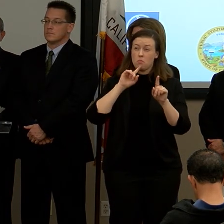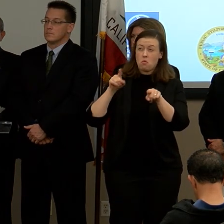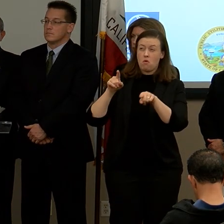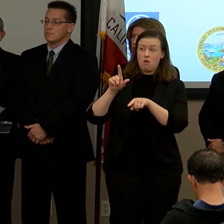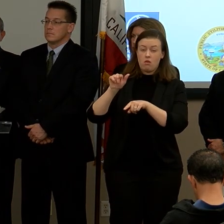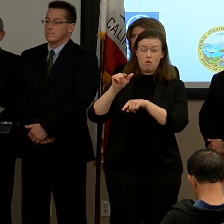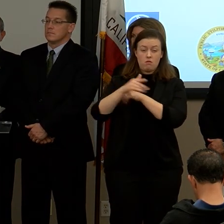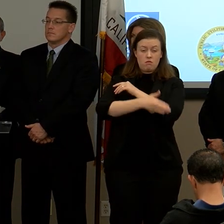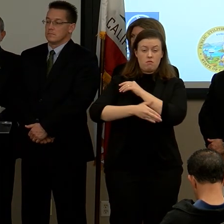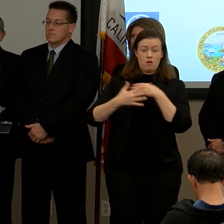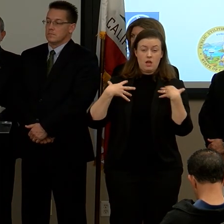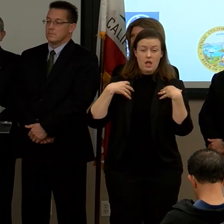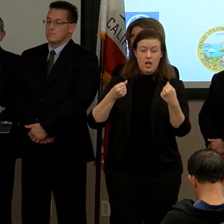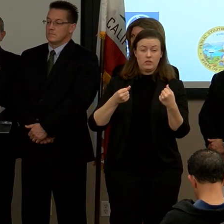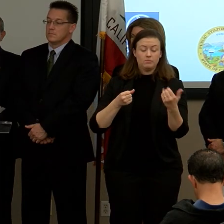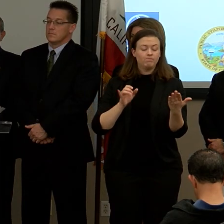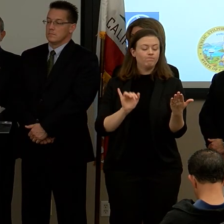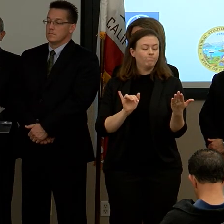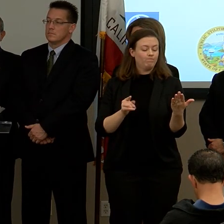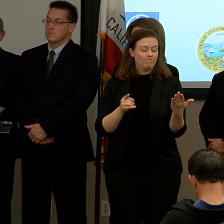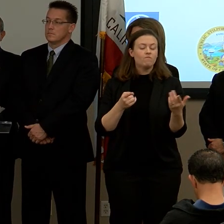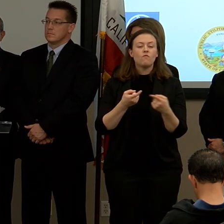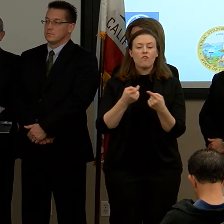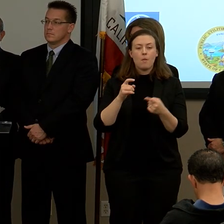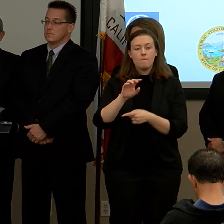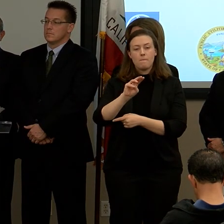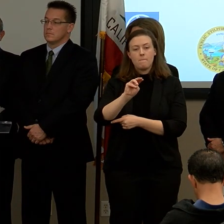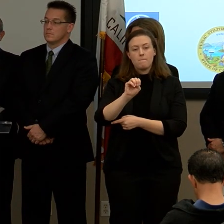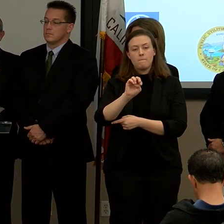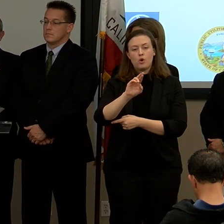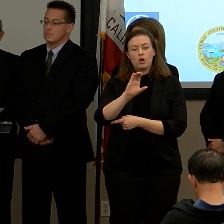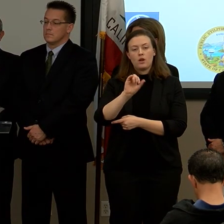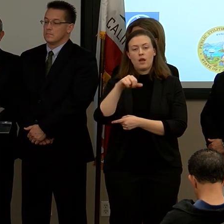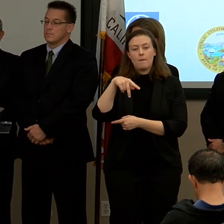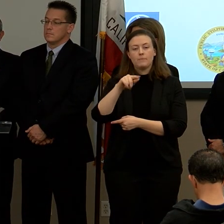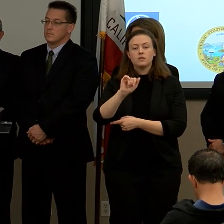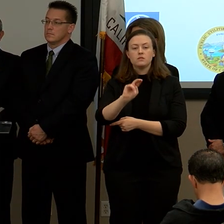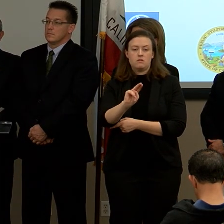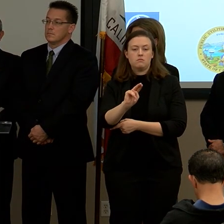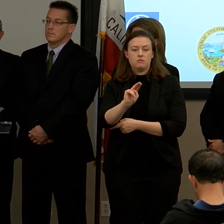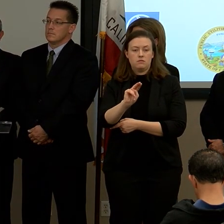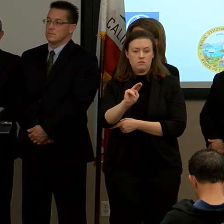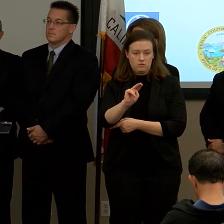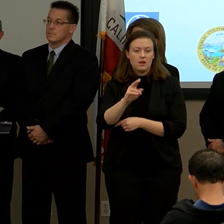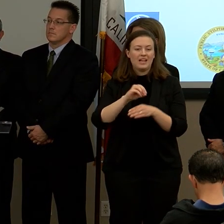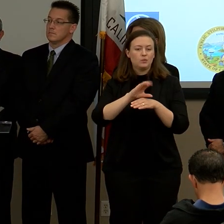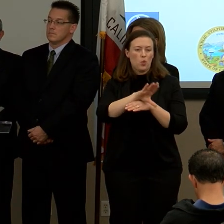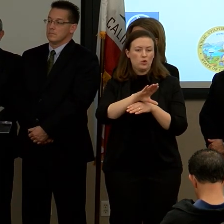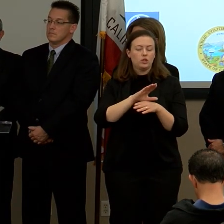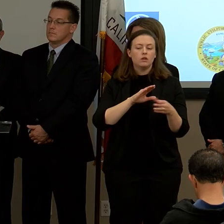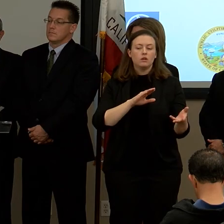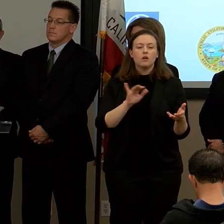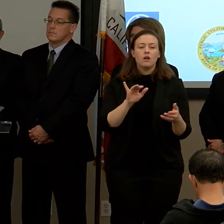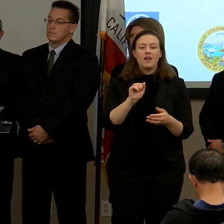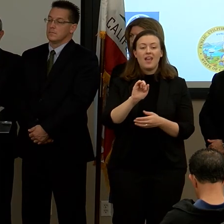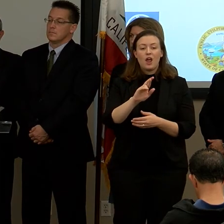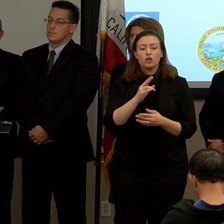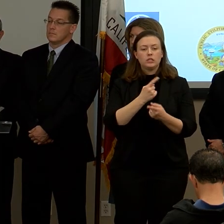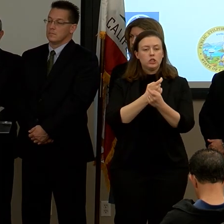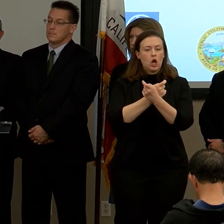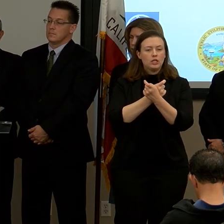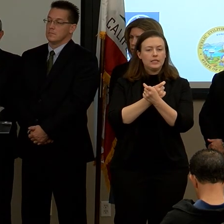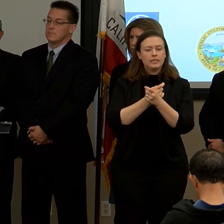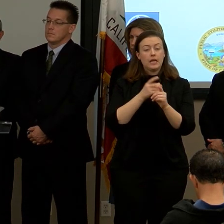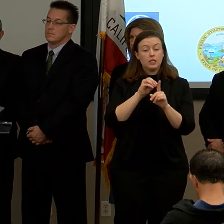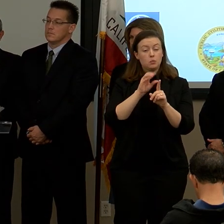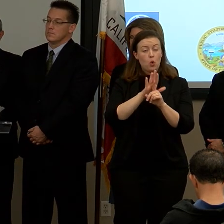Health were likely due to the mercaptan exposure. They also agreed that the air toxics exposure levels were too